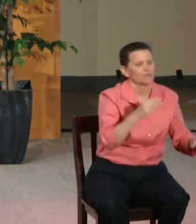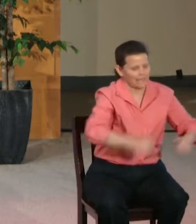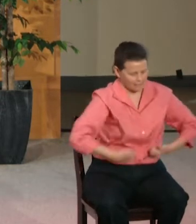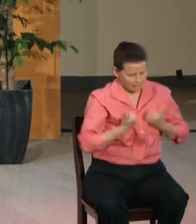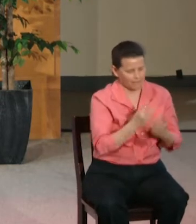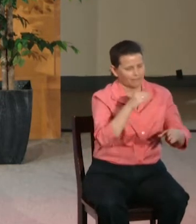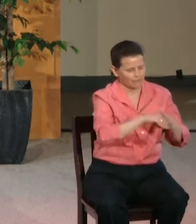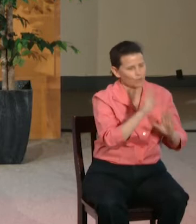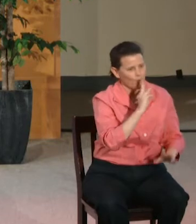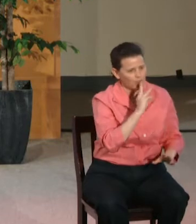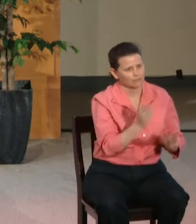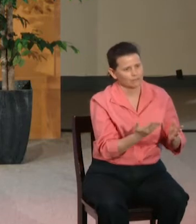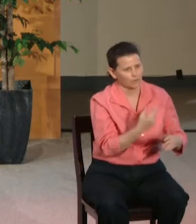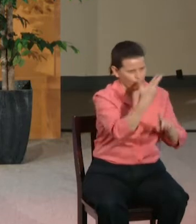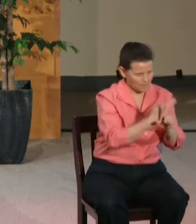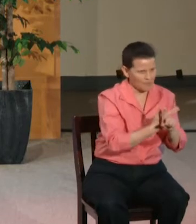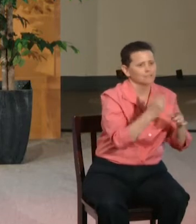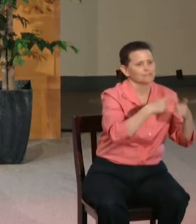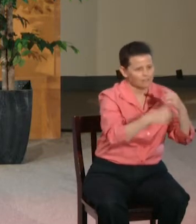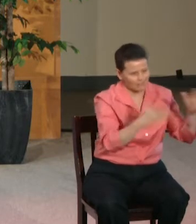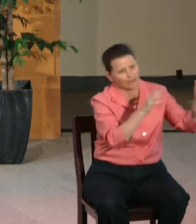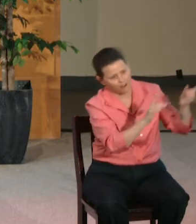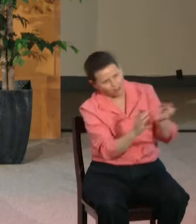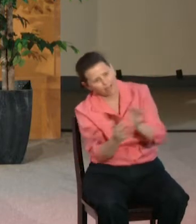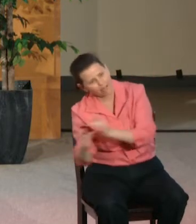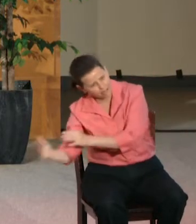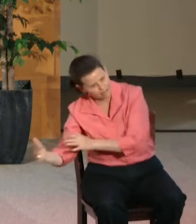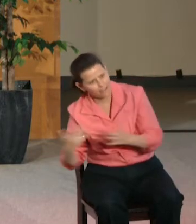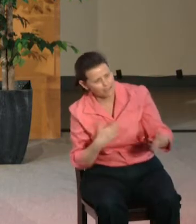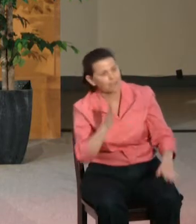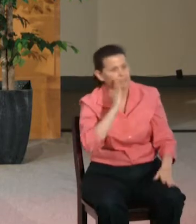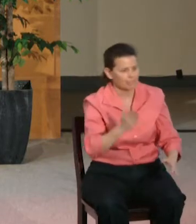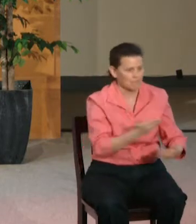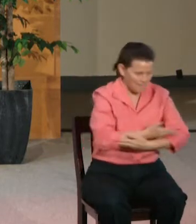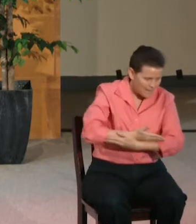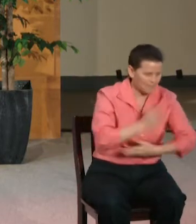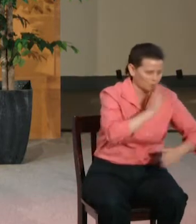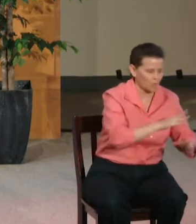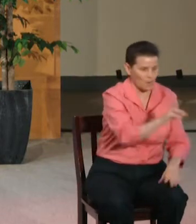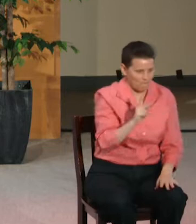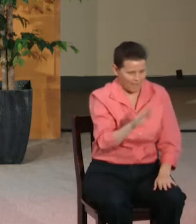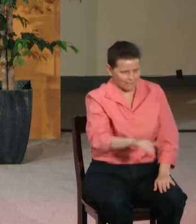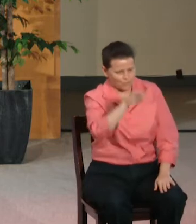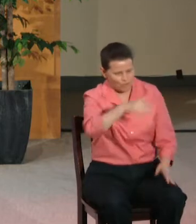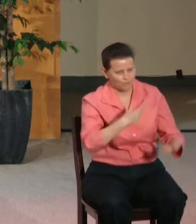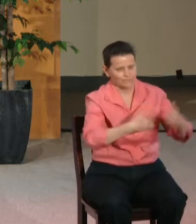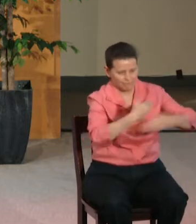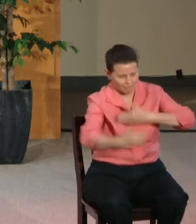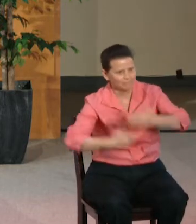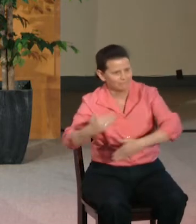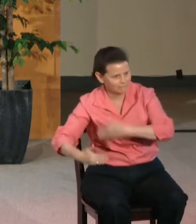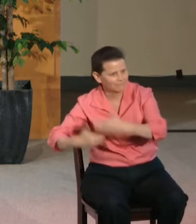learn from the animal kingdom? Where that divine wisdom, what are they communicating to us? How can we learn from